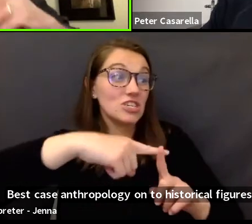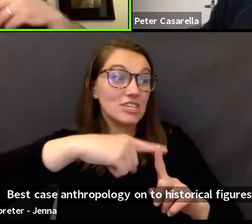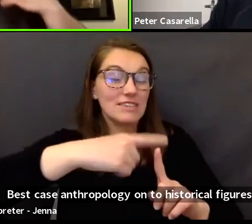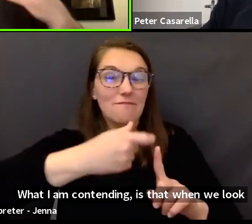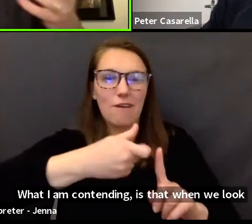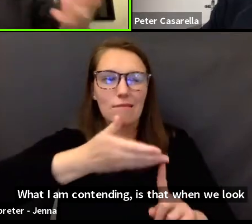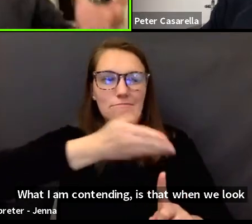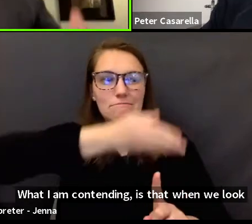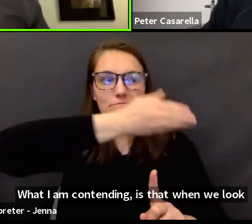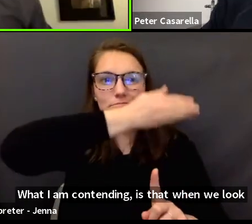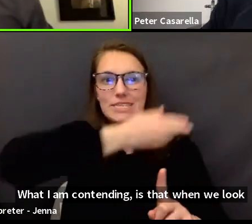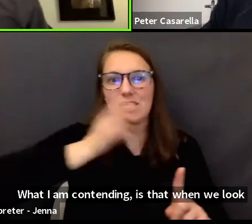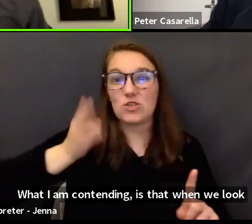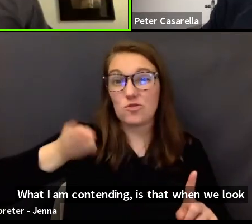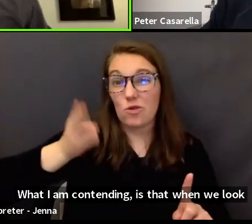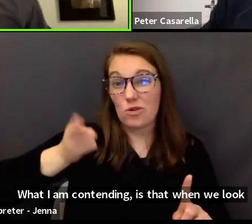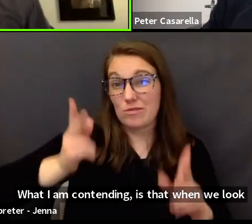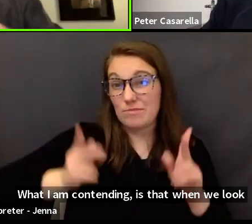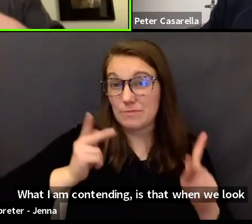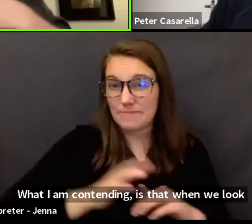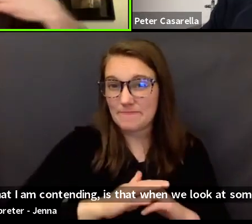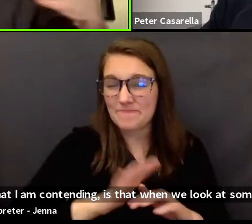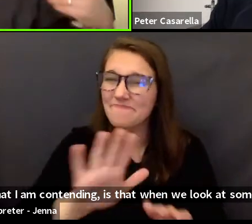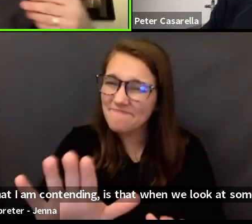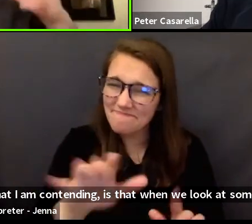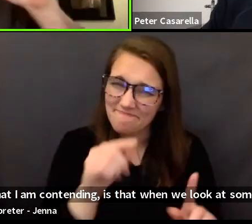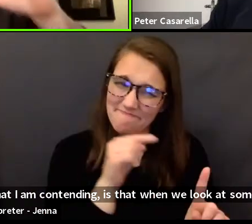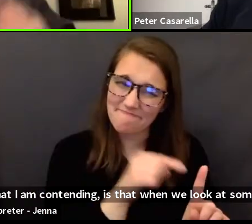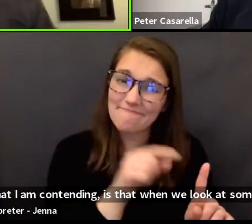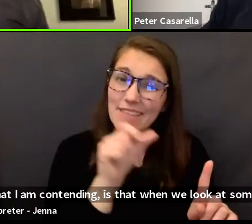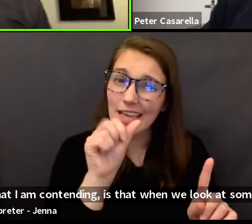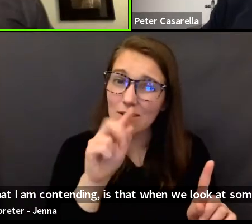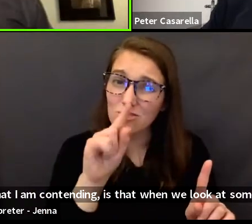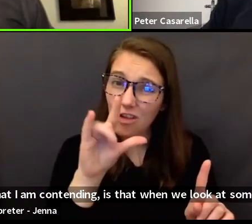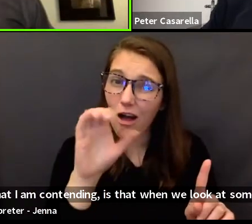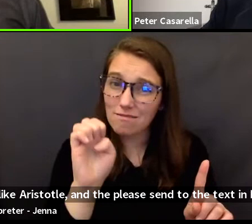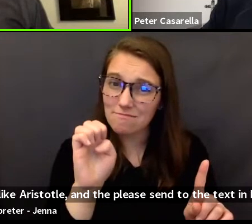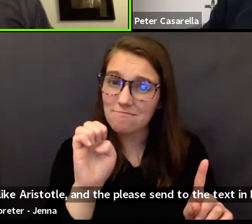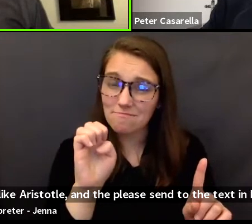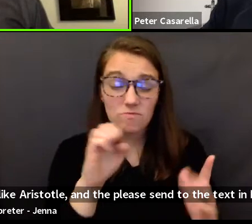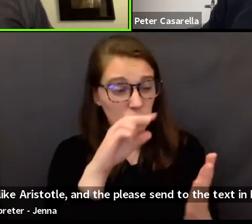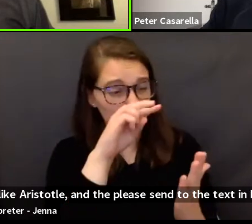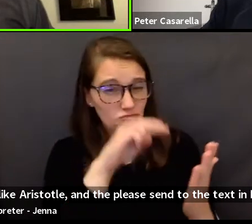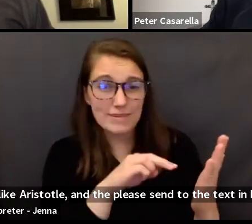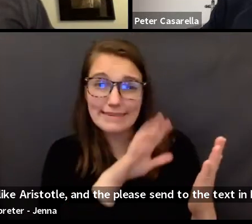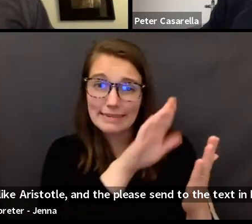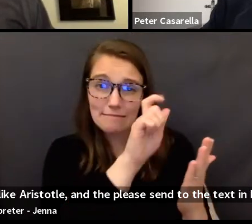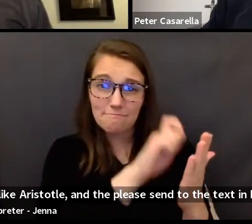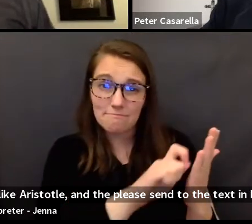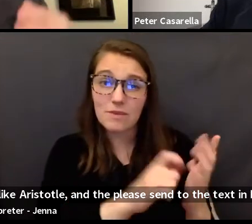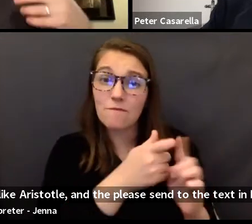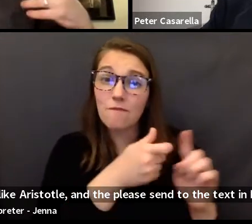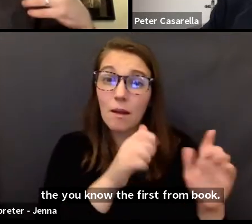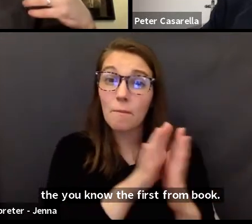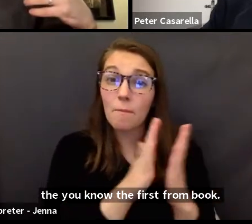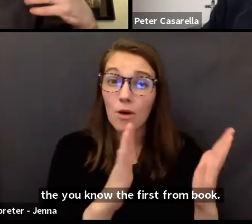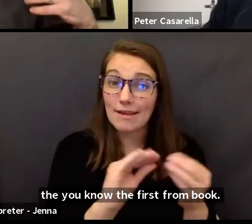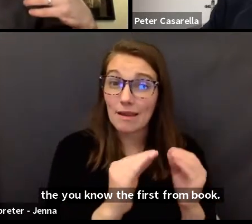we look at someone like Aristotle, in the plain sense of the text, in his, you know, the first from book one of the Politics,